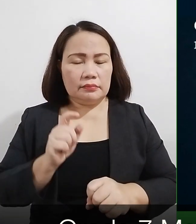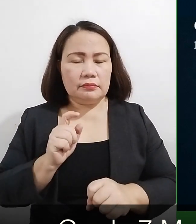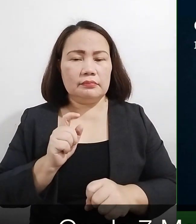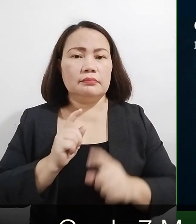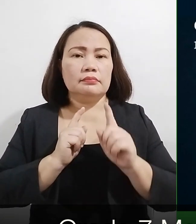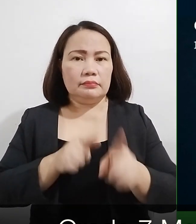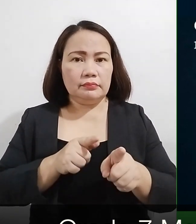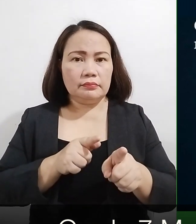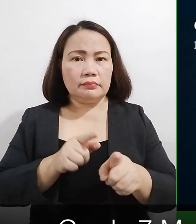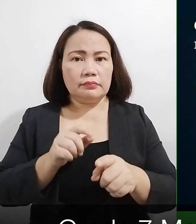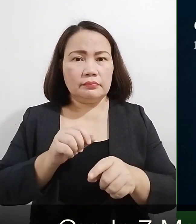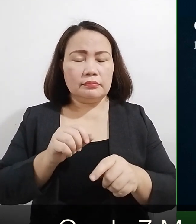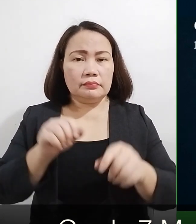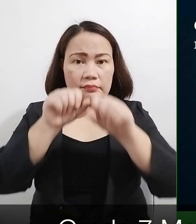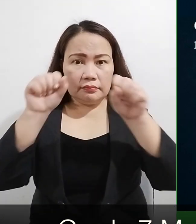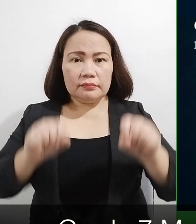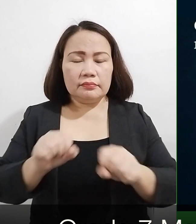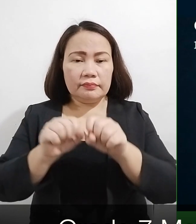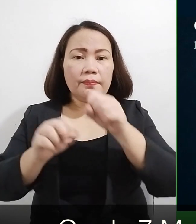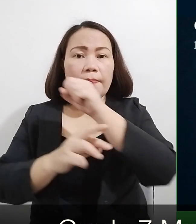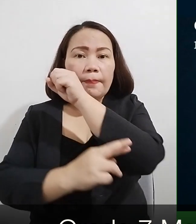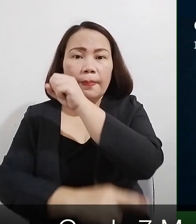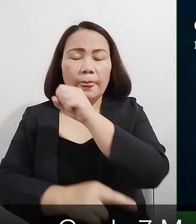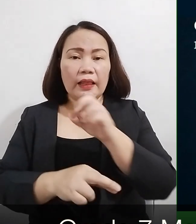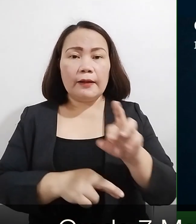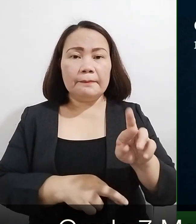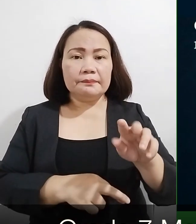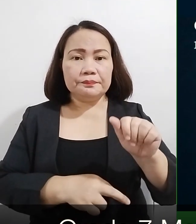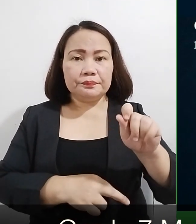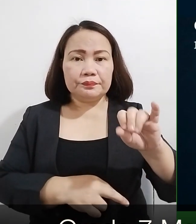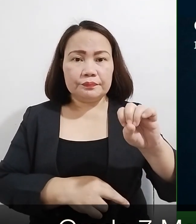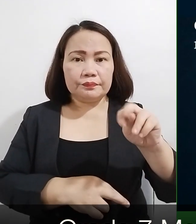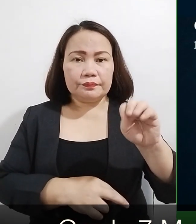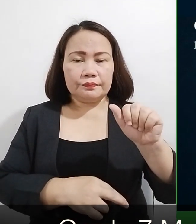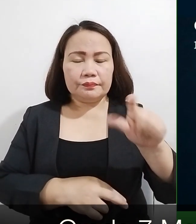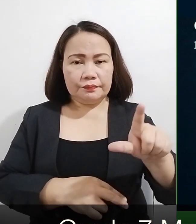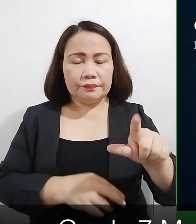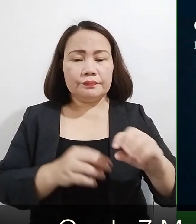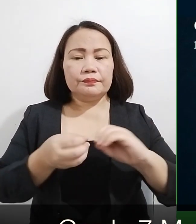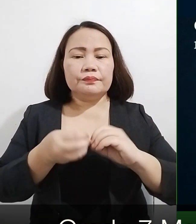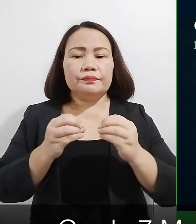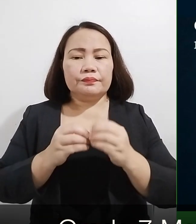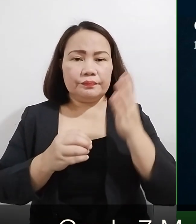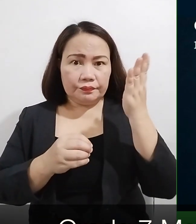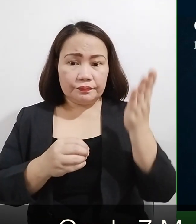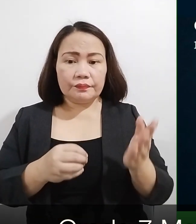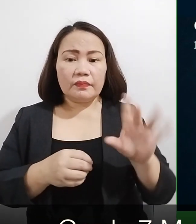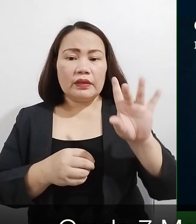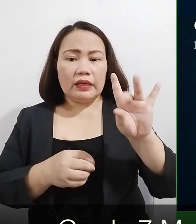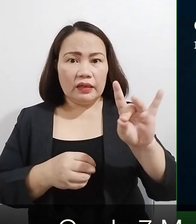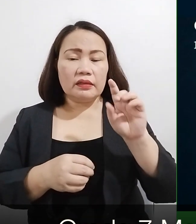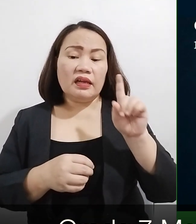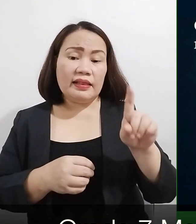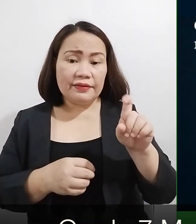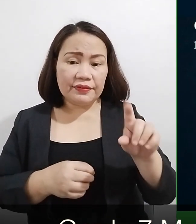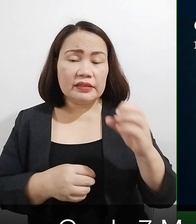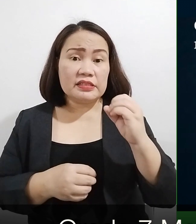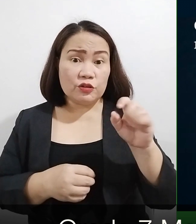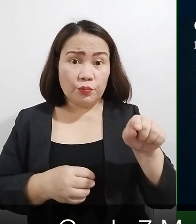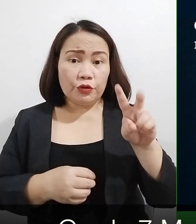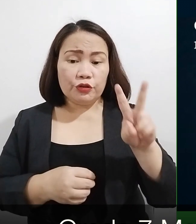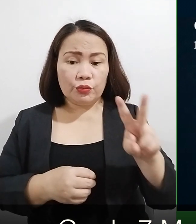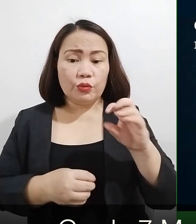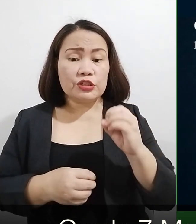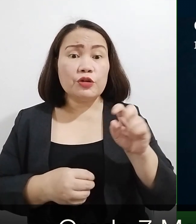automatic, the square root is a rational number. Kasi ito, A over B, A over B, ito, pwede mo to i-express